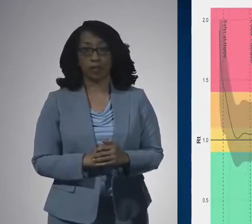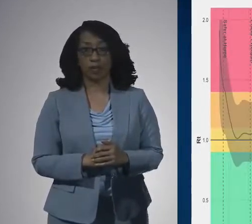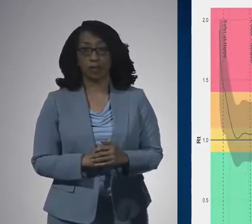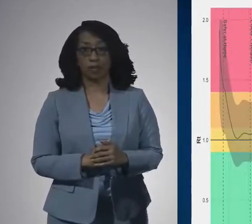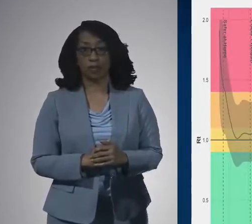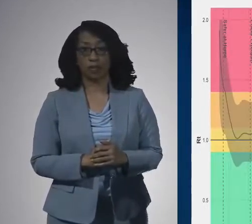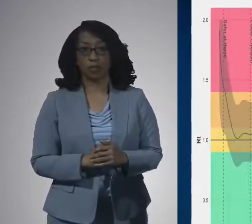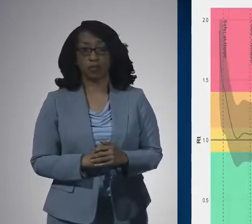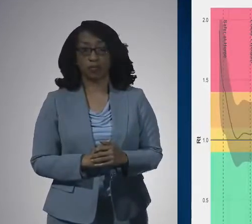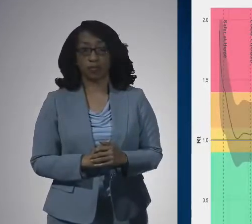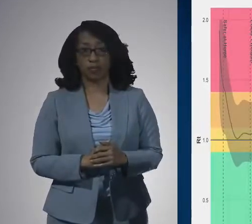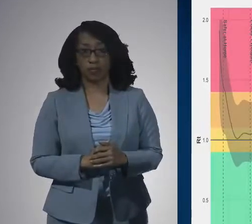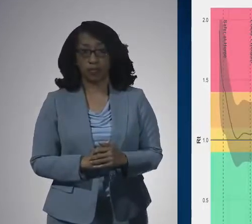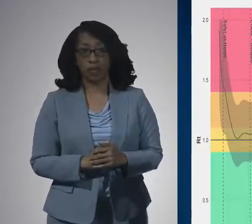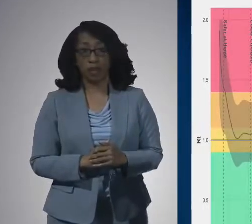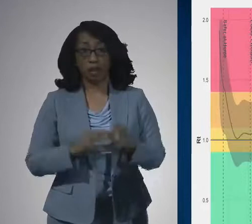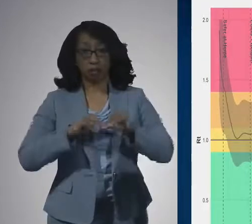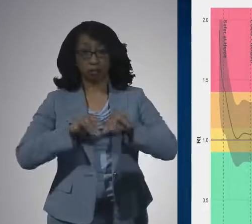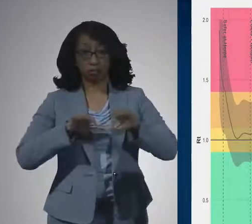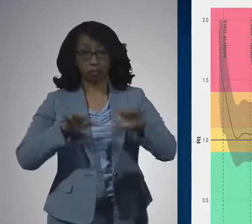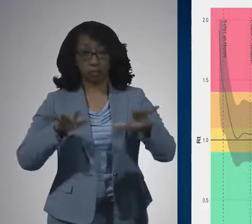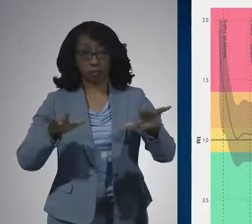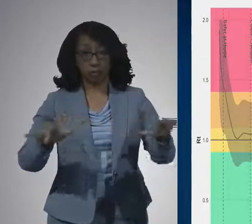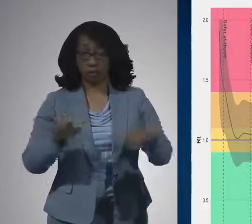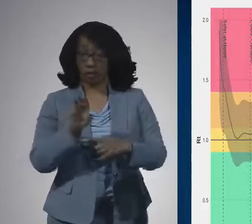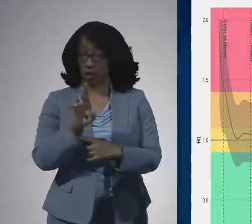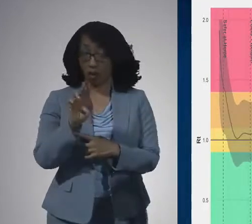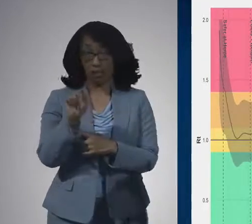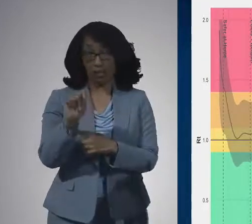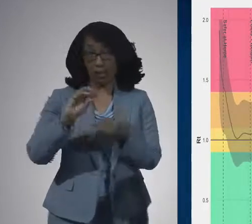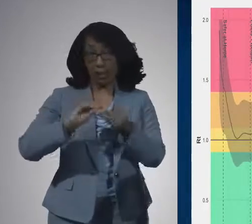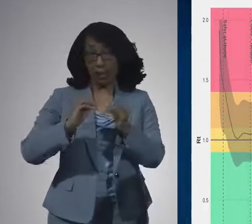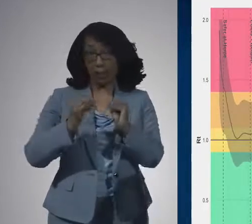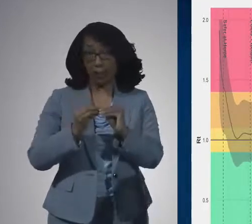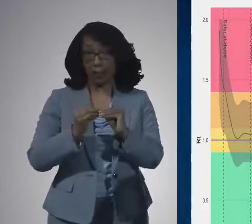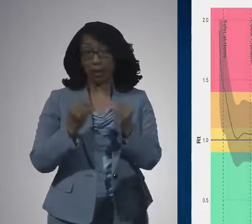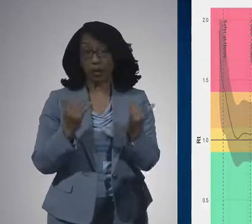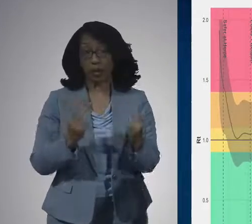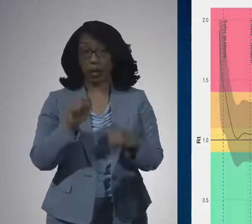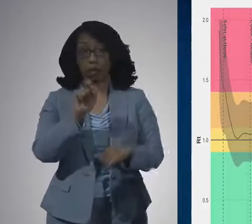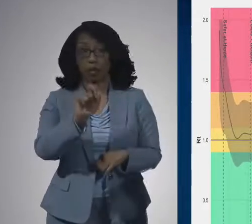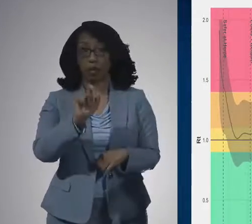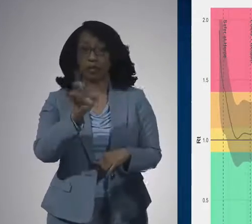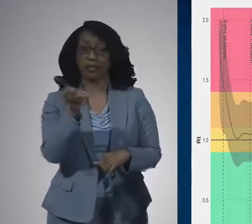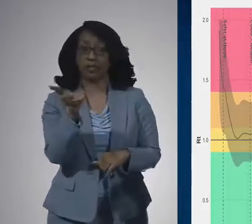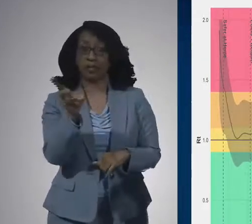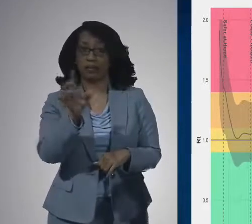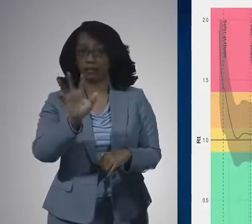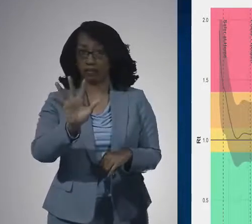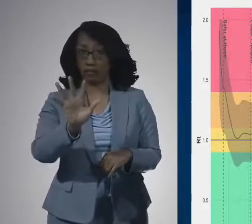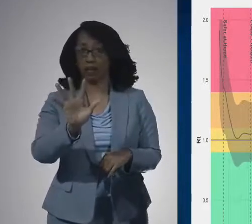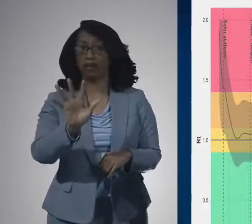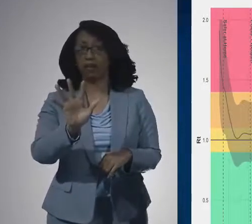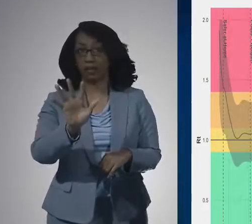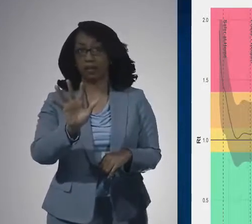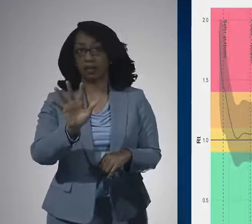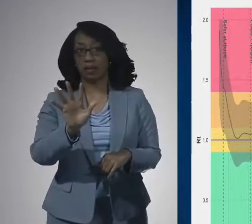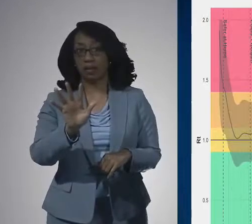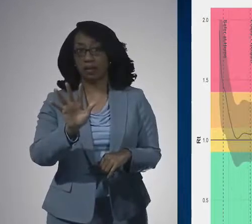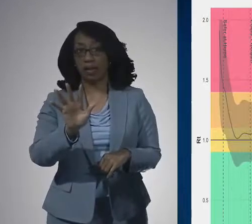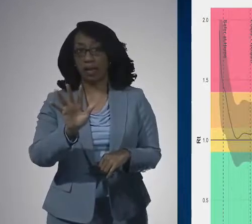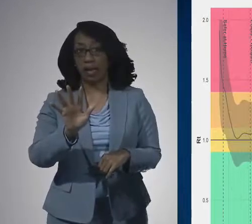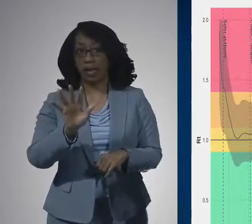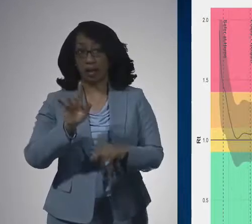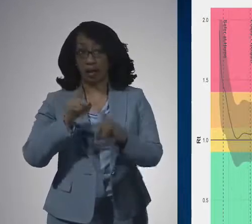The effective reproduction number, or the RT number, is now 0.75, and that's well below